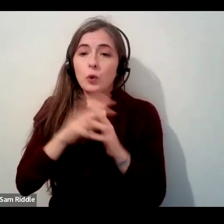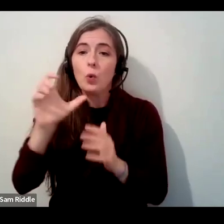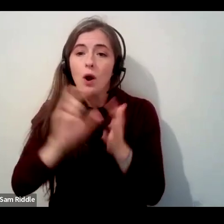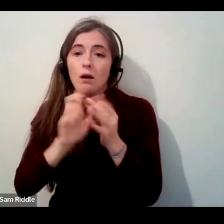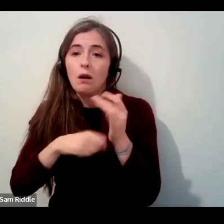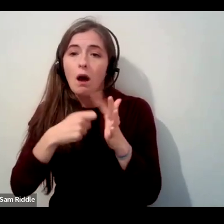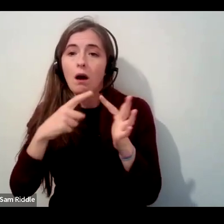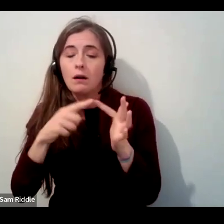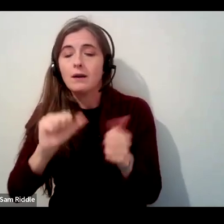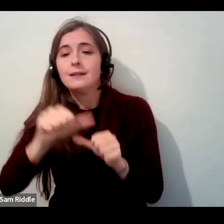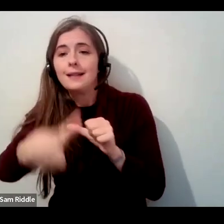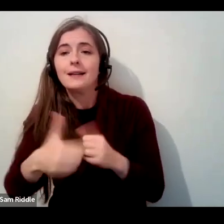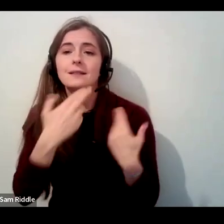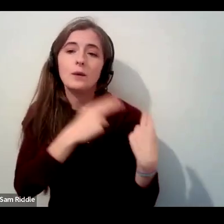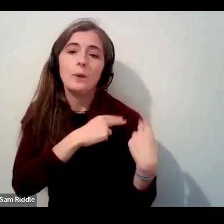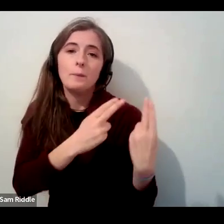Andrew, over to you.